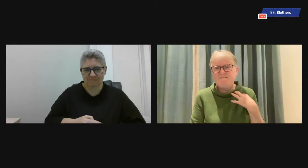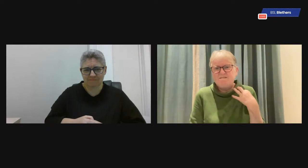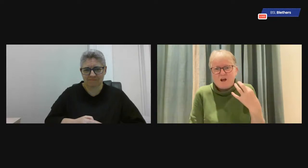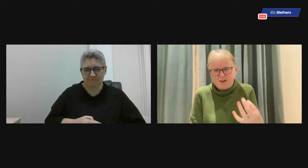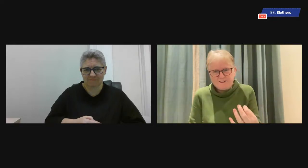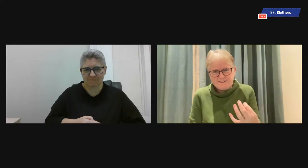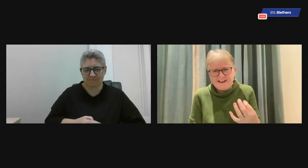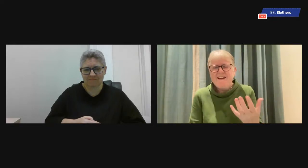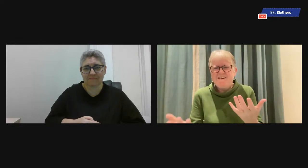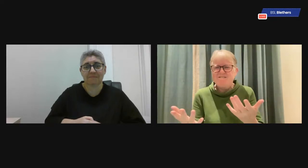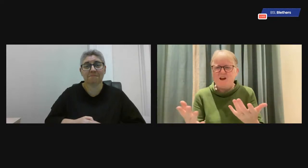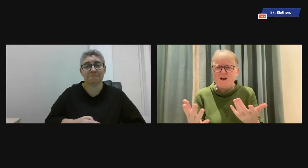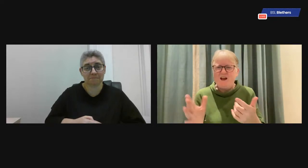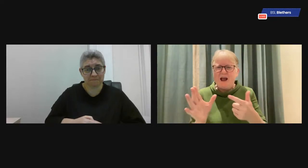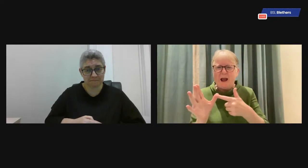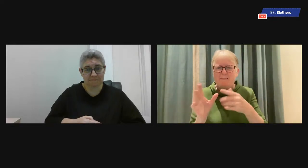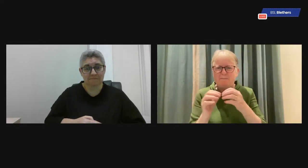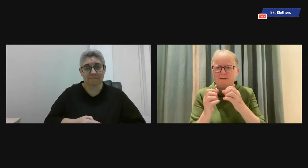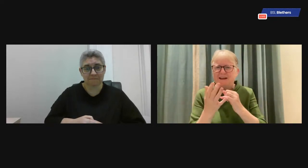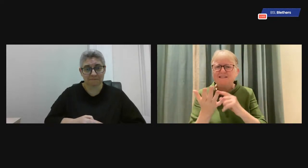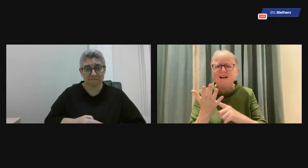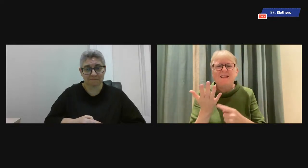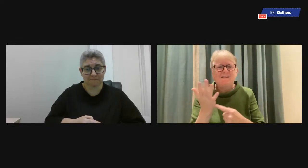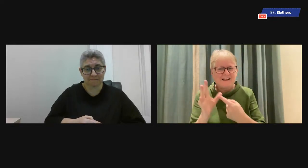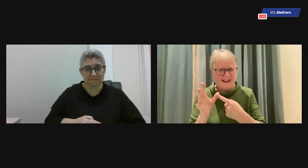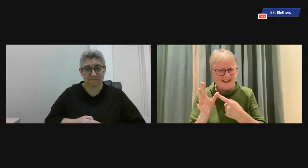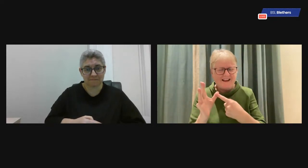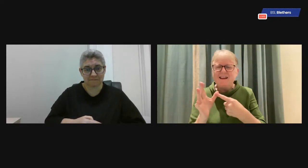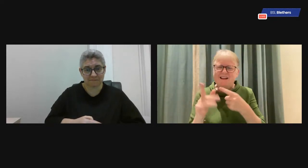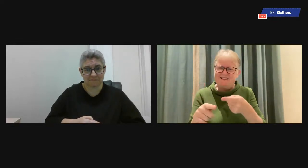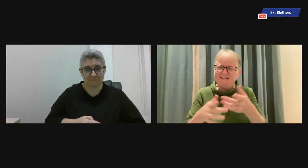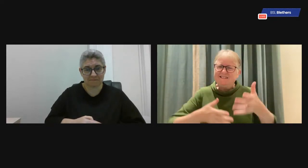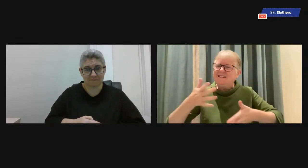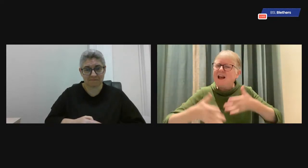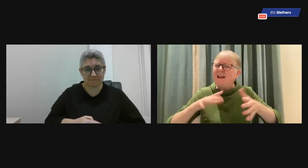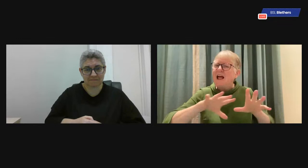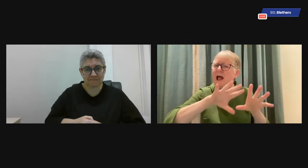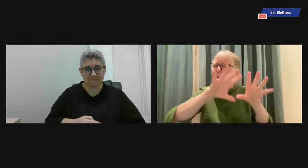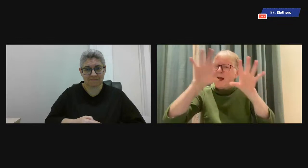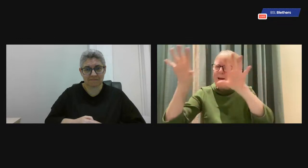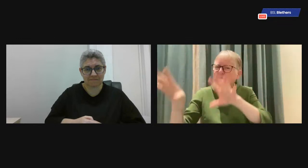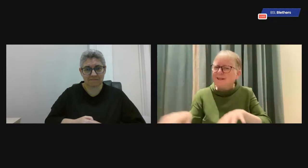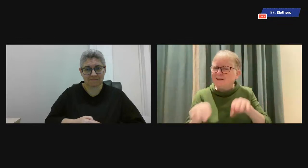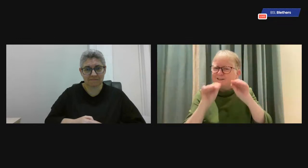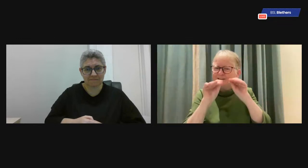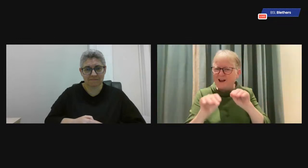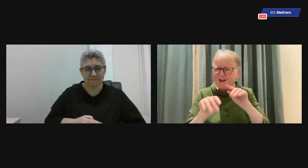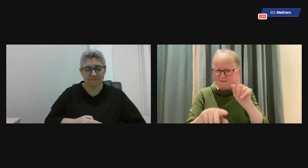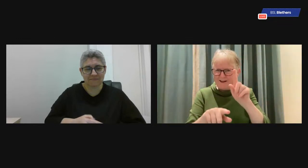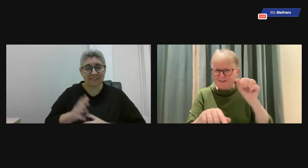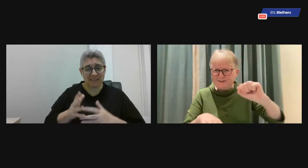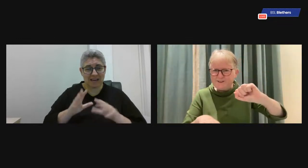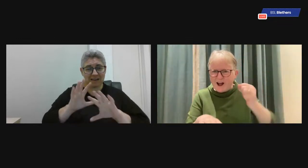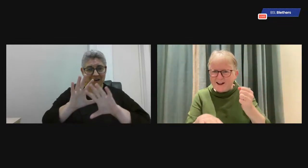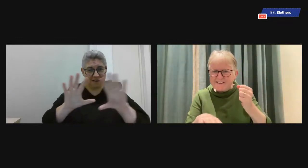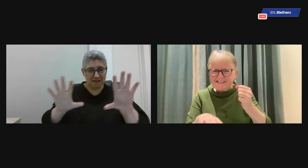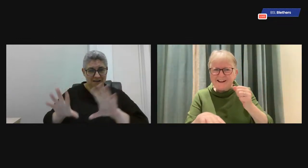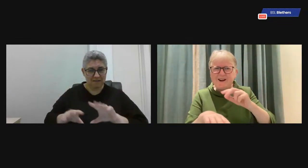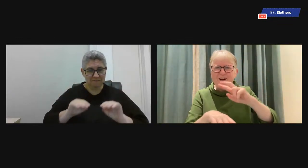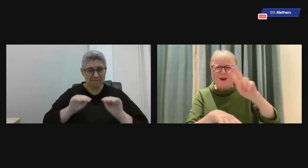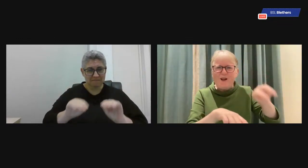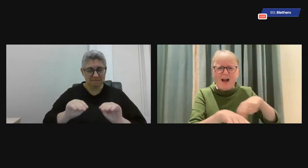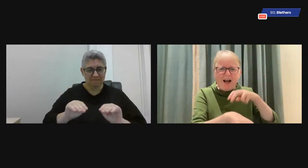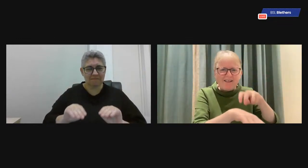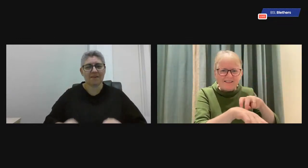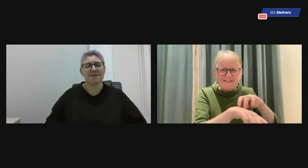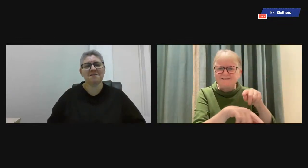and so on. And in a voluntary capacity, I am the chair of ABSLTA,